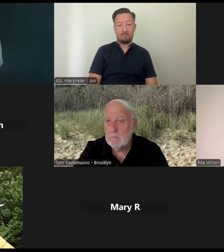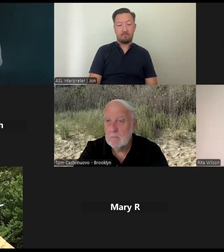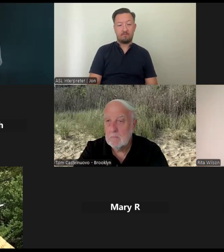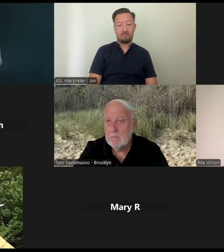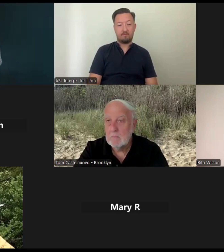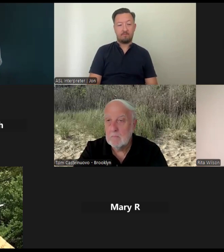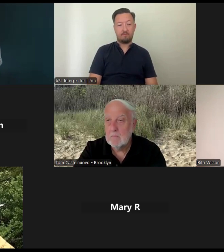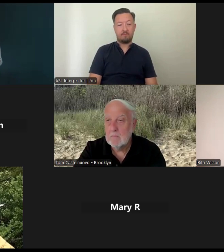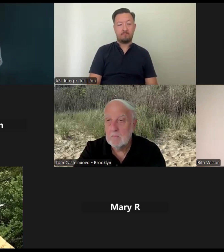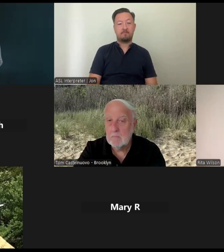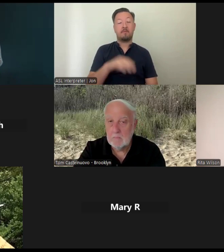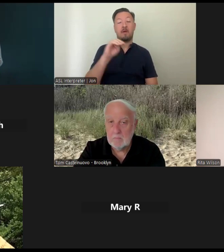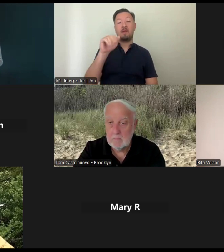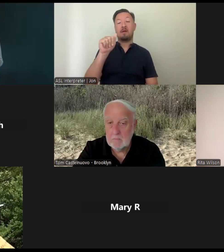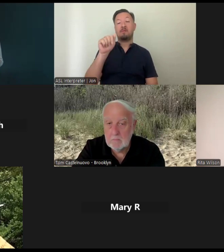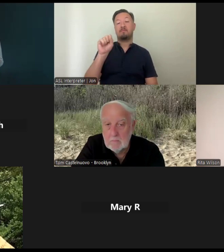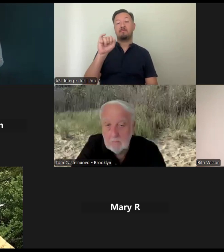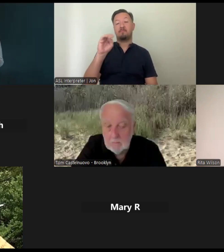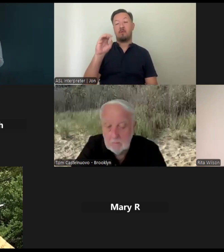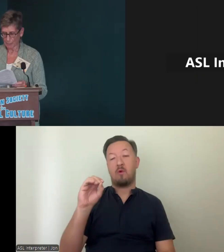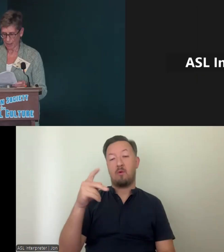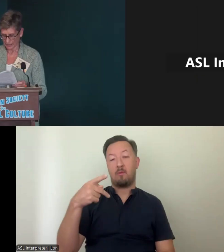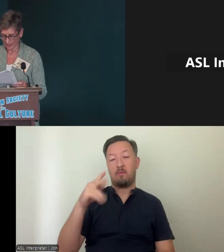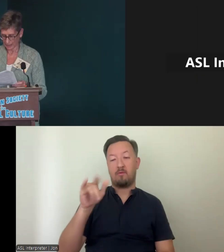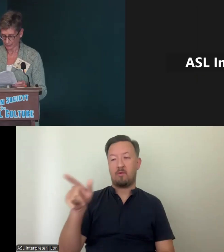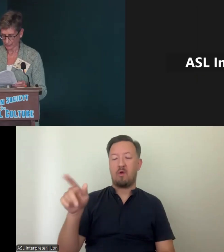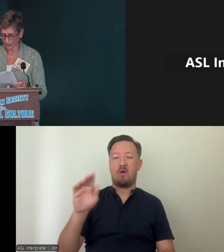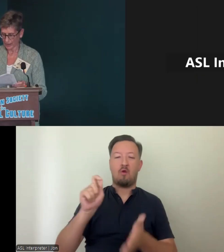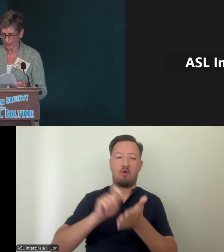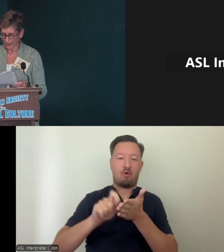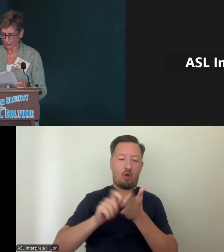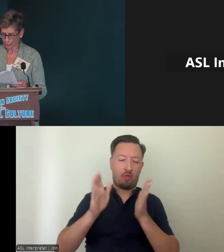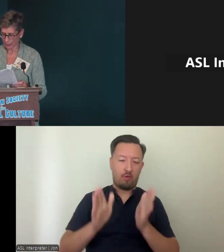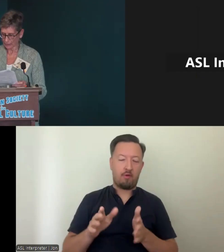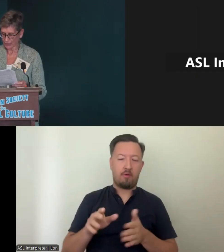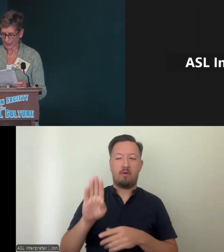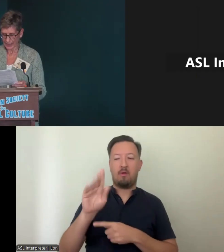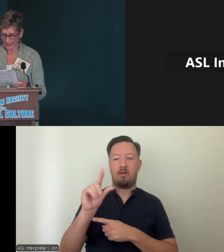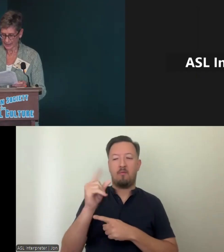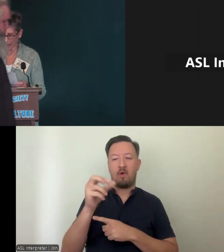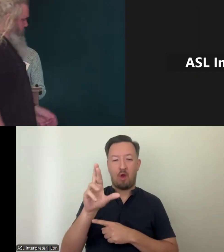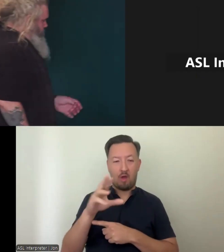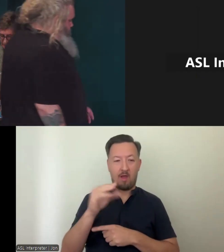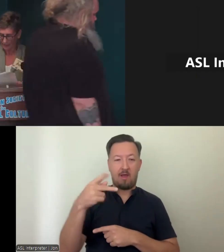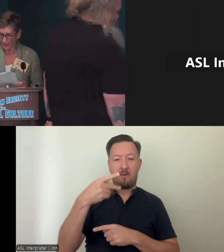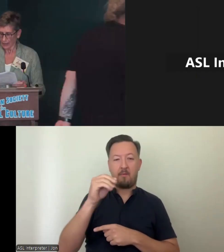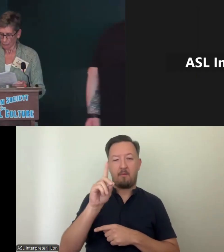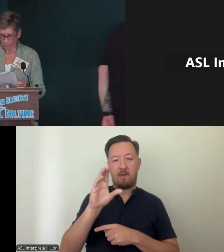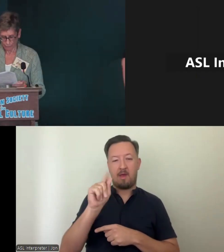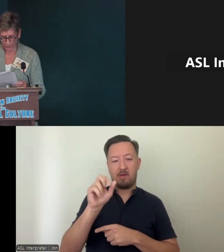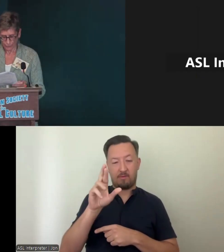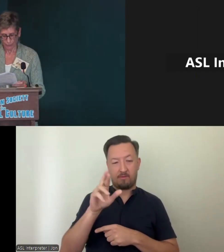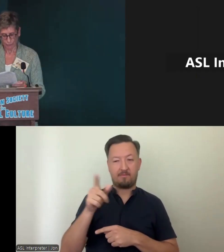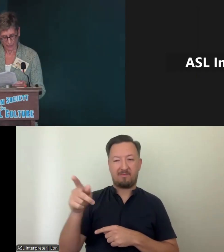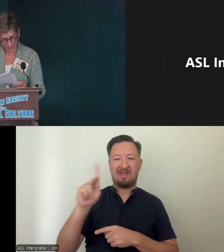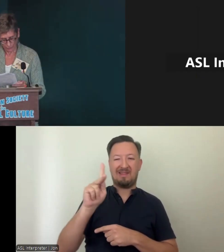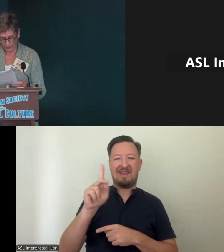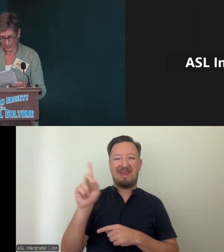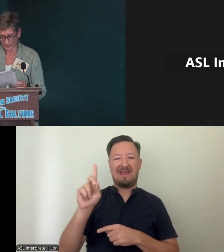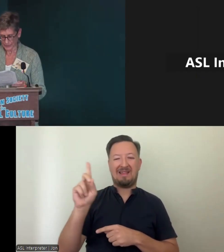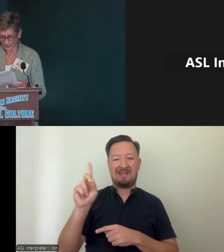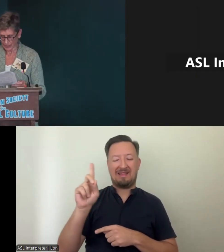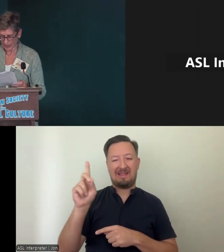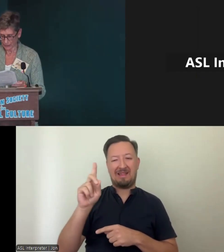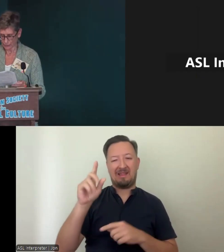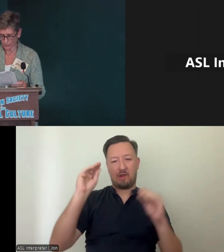Massimo Pigliucci is an author, blogger, podcaster, as well as the K.D. Irani Professor of Philosophy